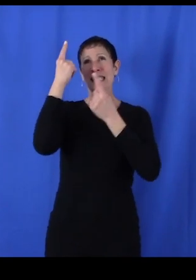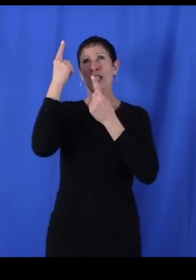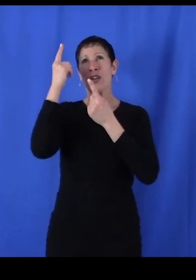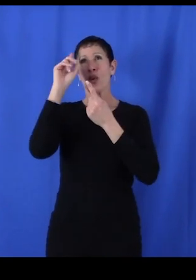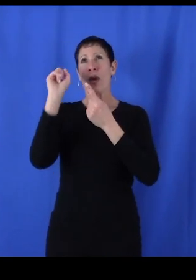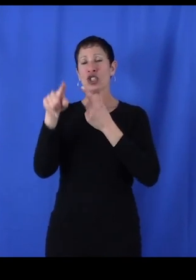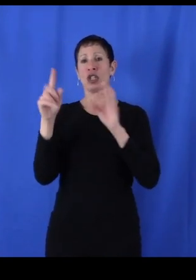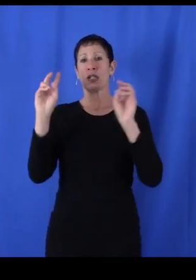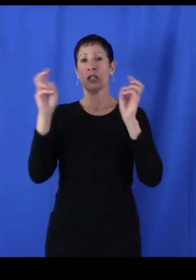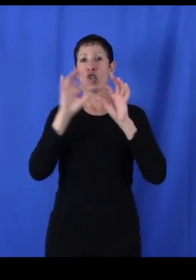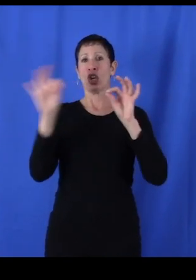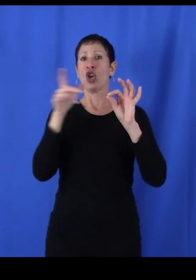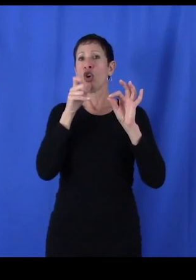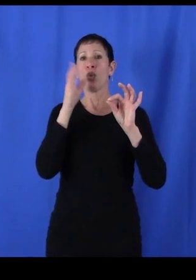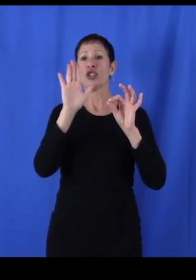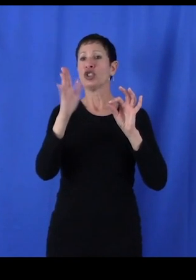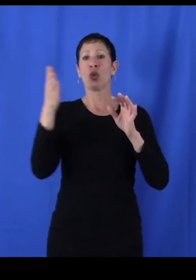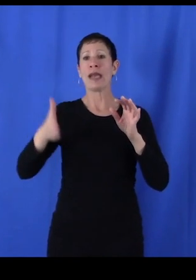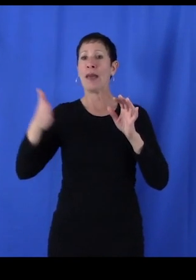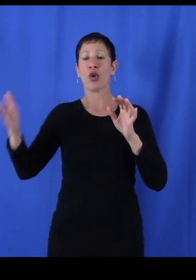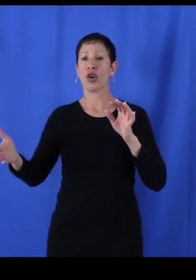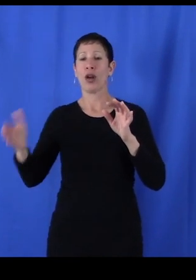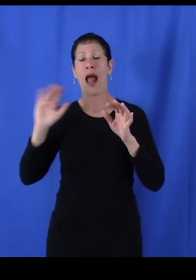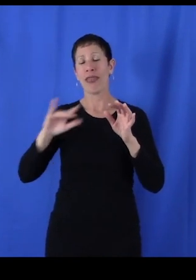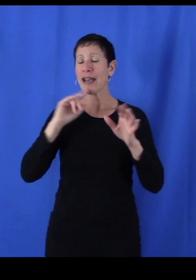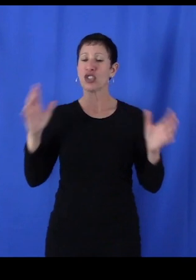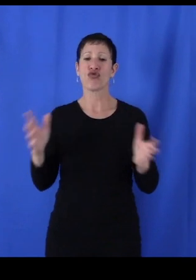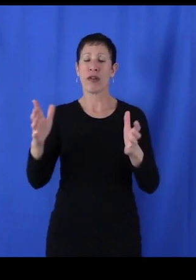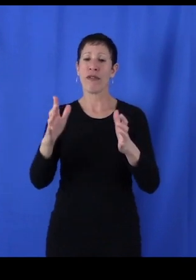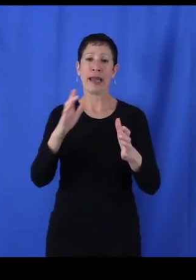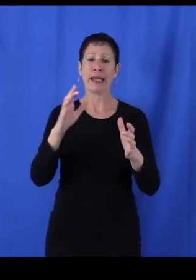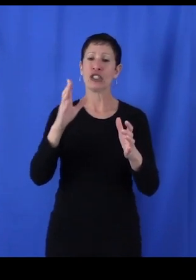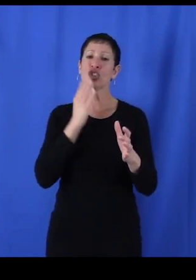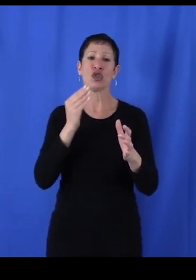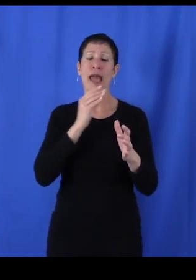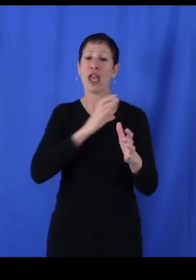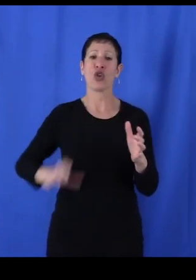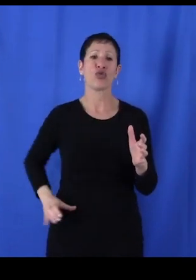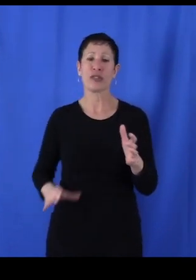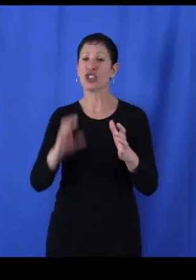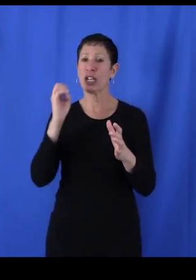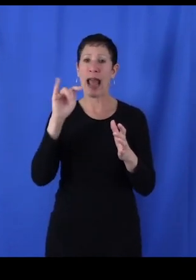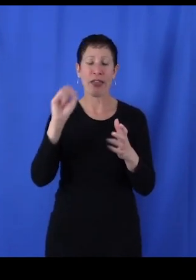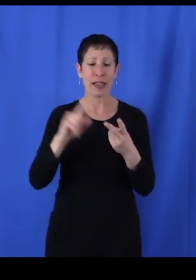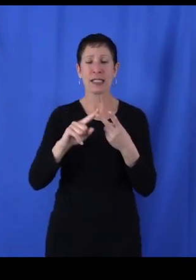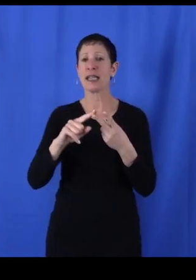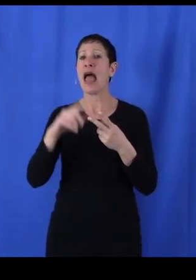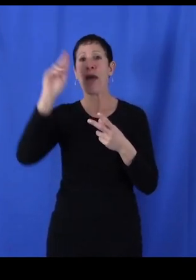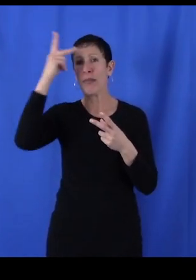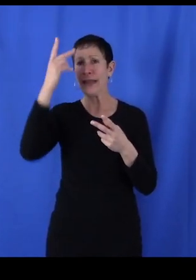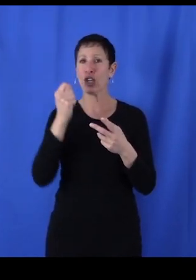is your neighbor, right? This question, of course, has driven Judeo-Christian ethics and political theory,